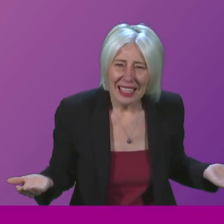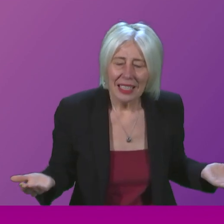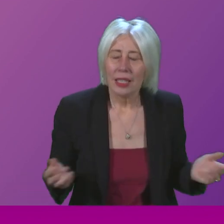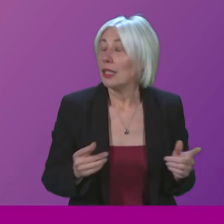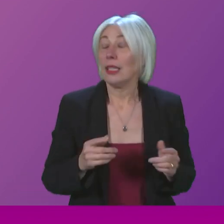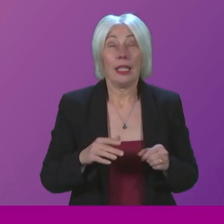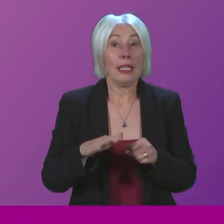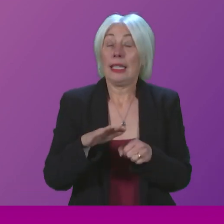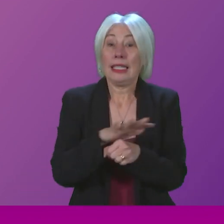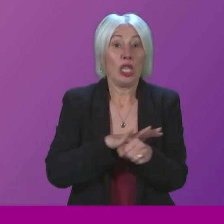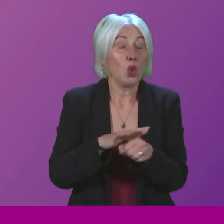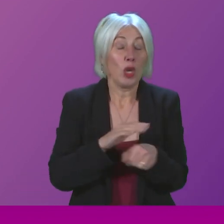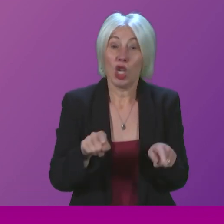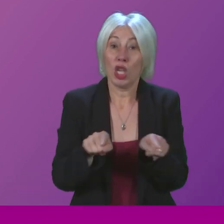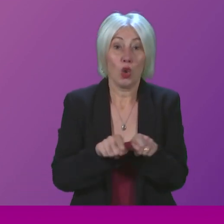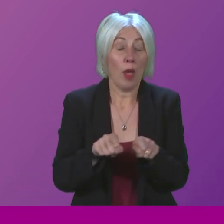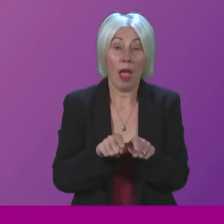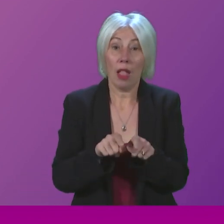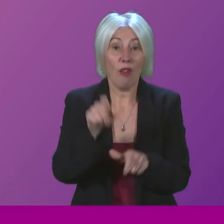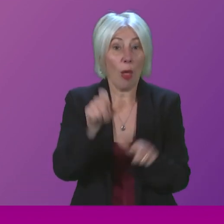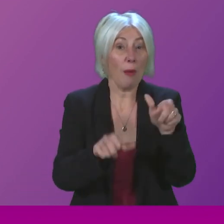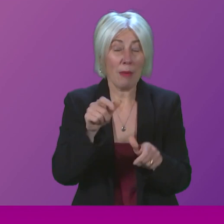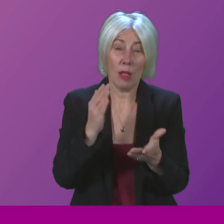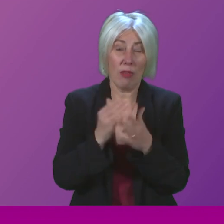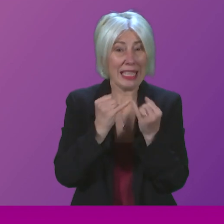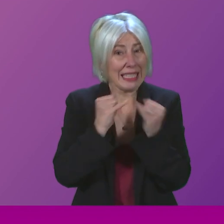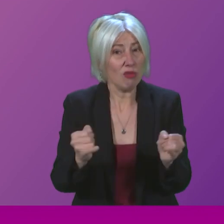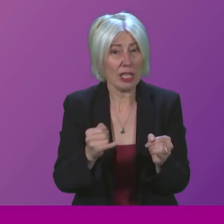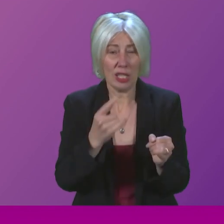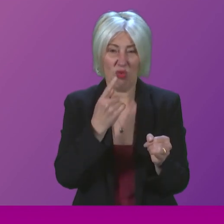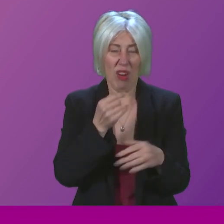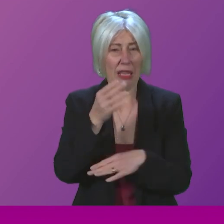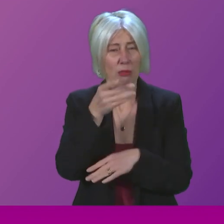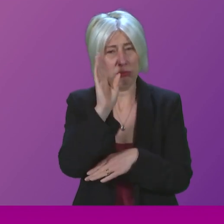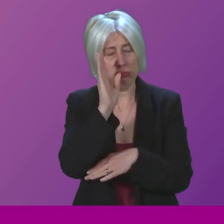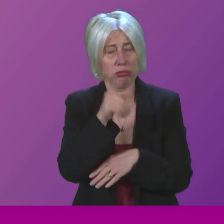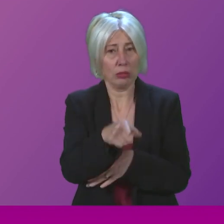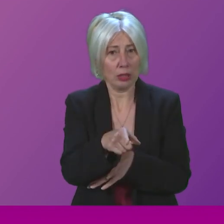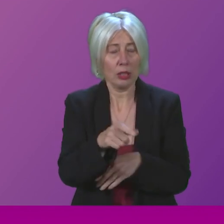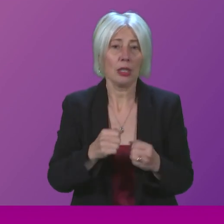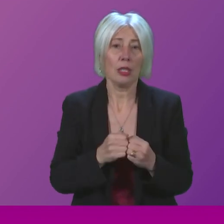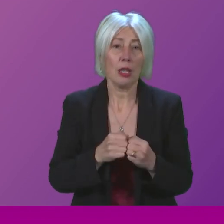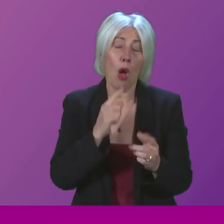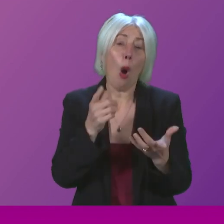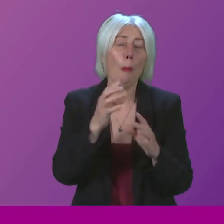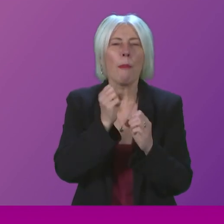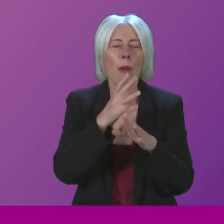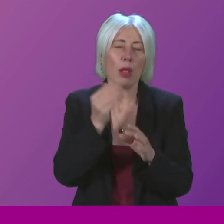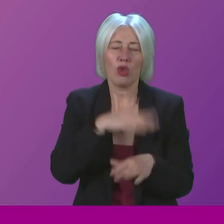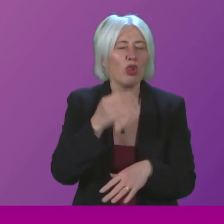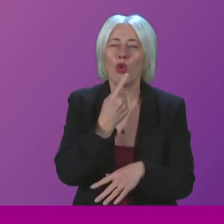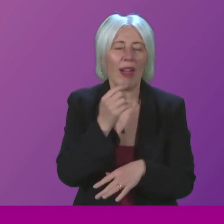situation is also dire for those facing the most serious incidents. They are categorised as purple incidents.